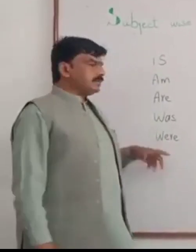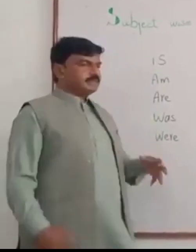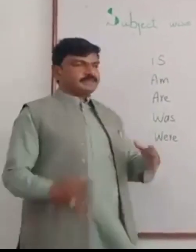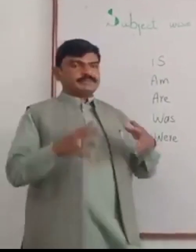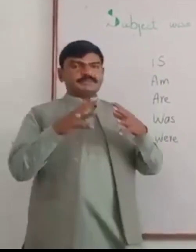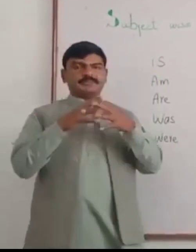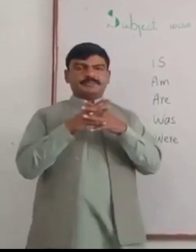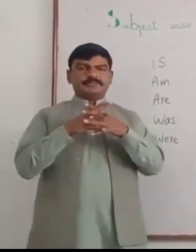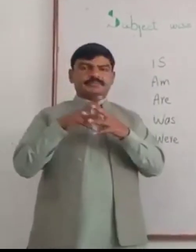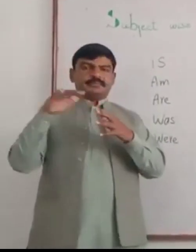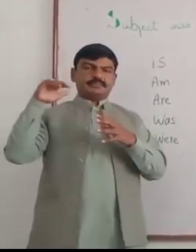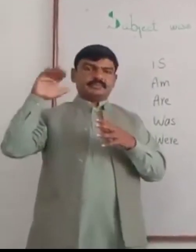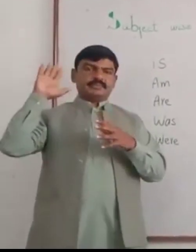were